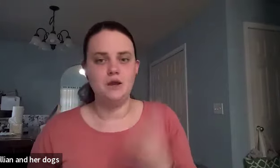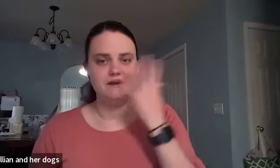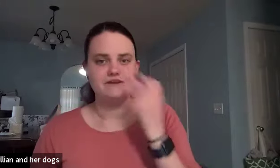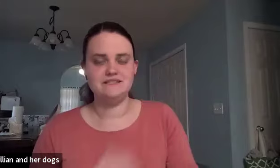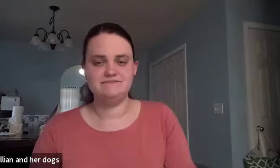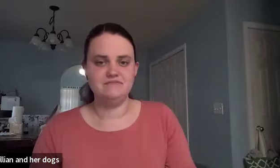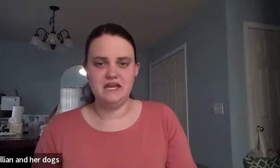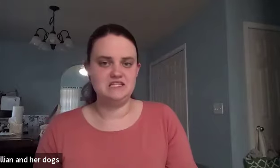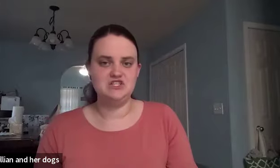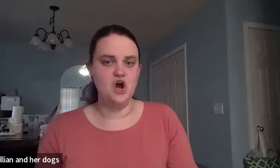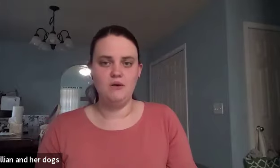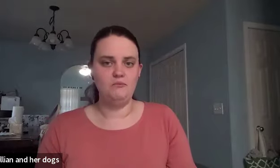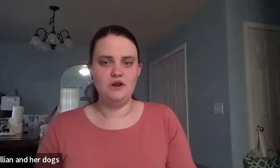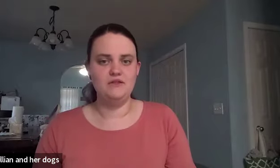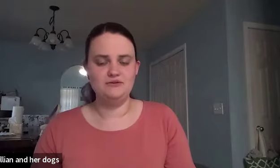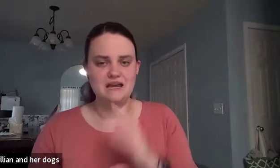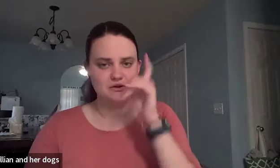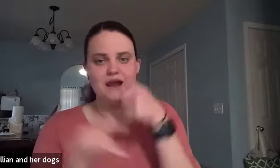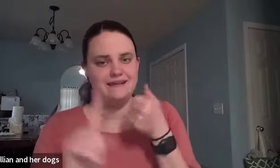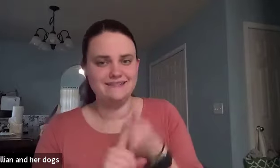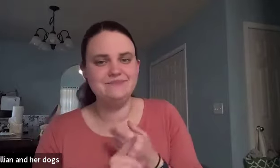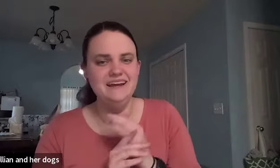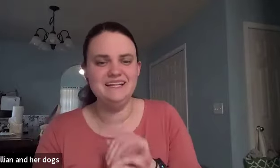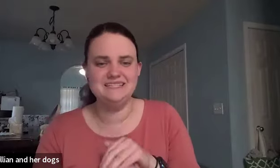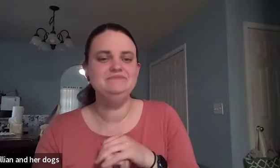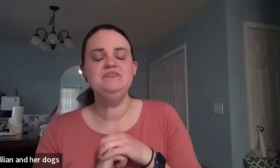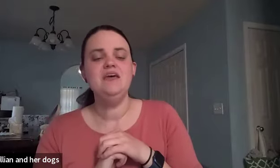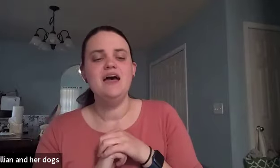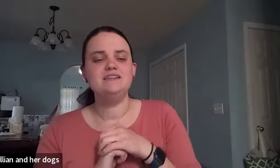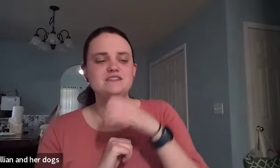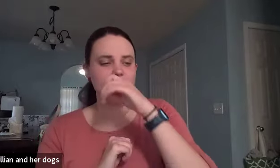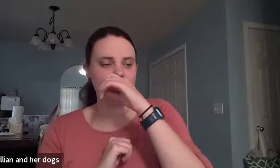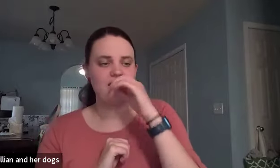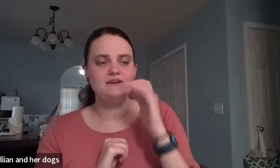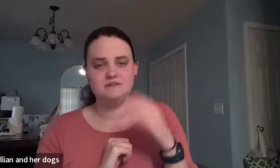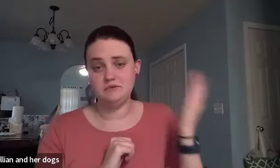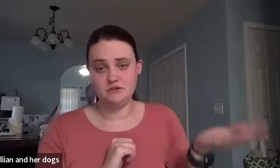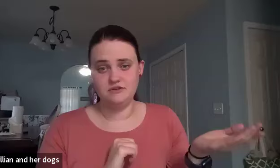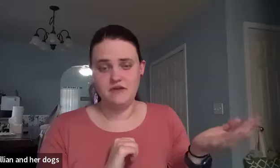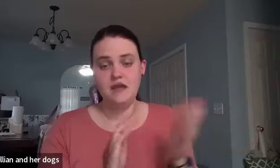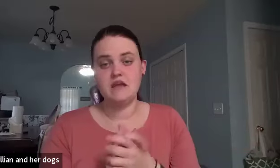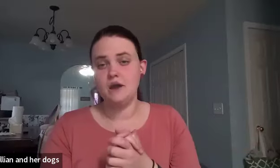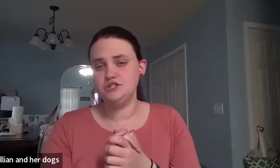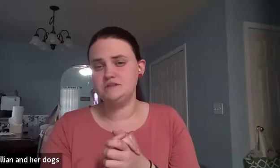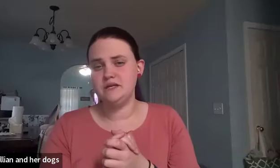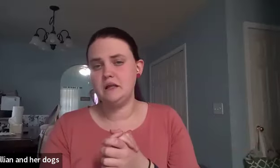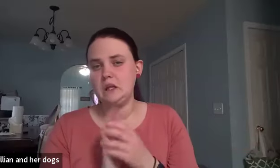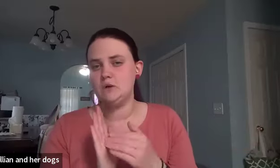on my face. Like, it's not one of those, I don't hide it. And so I know some people don't do that. And I would just be a little